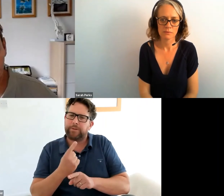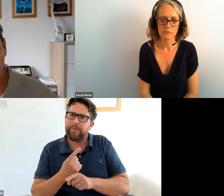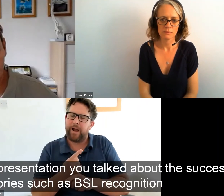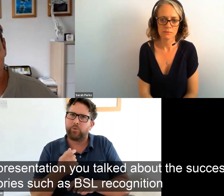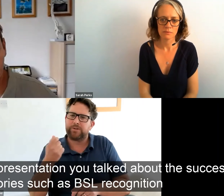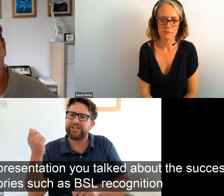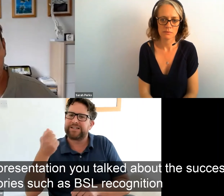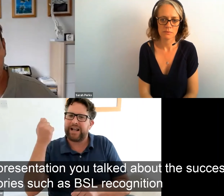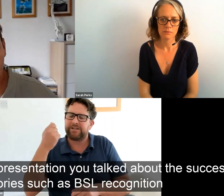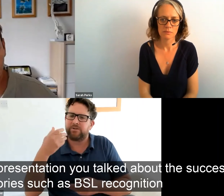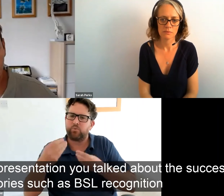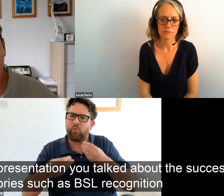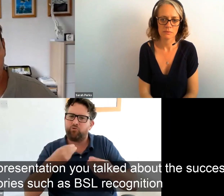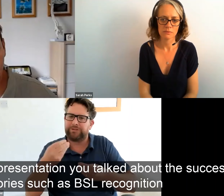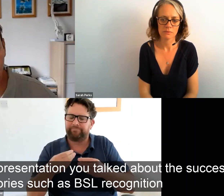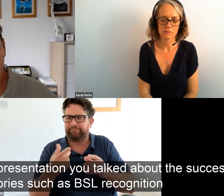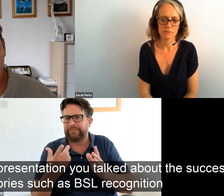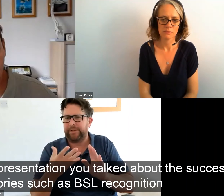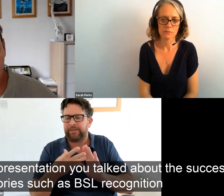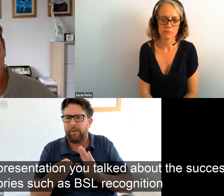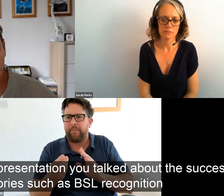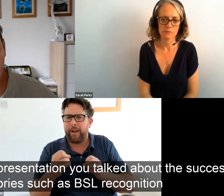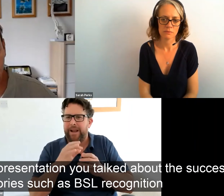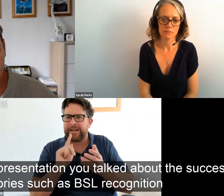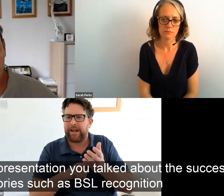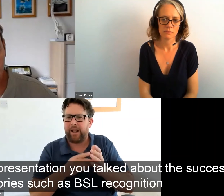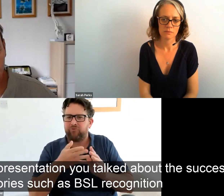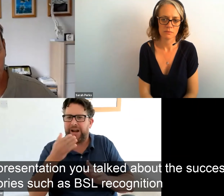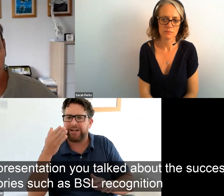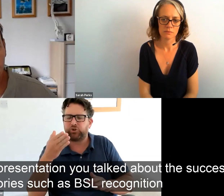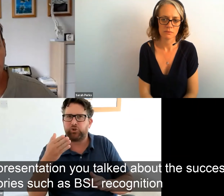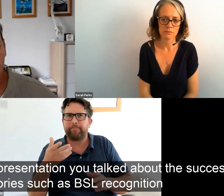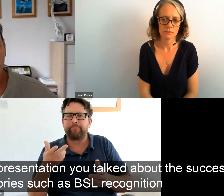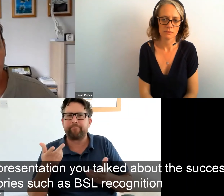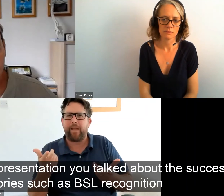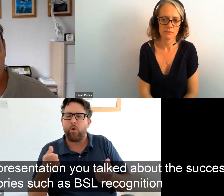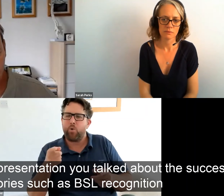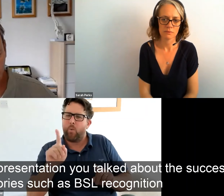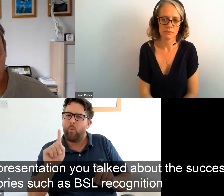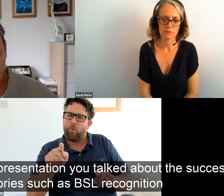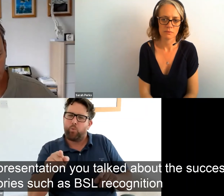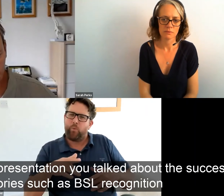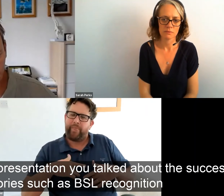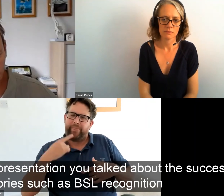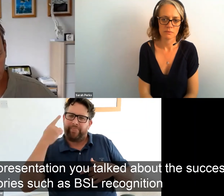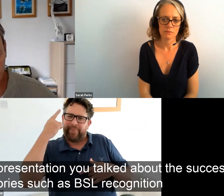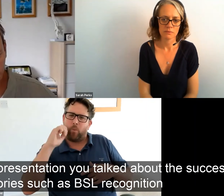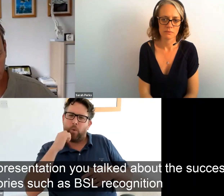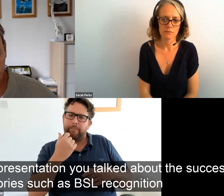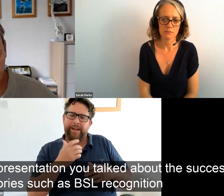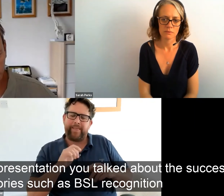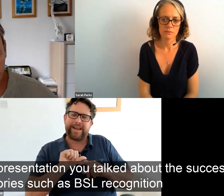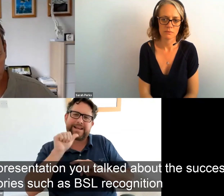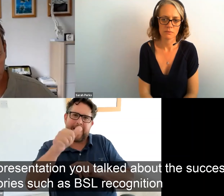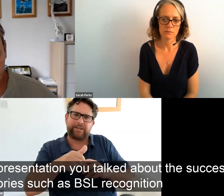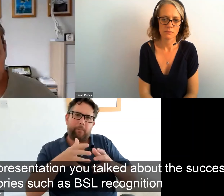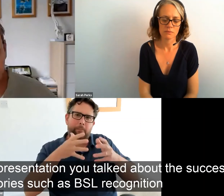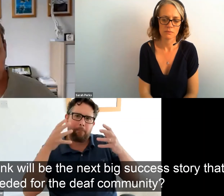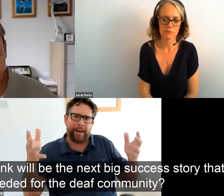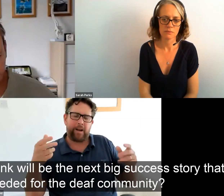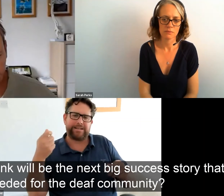Through your presentation, you spoke about the success stories, such as BSL